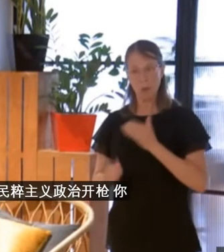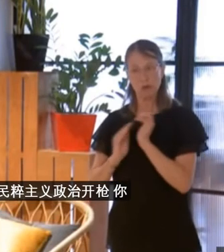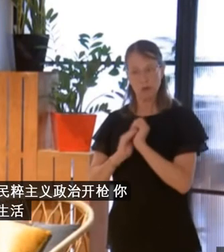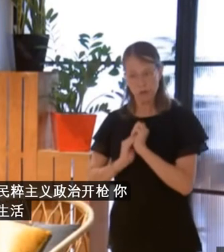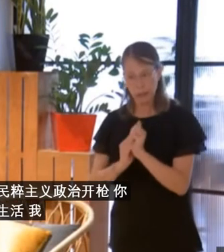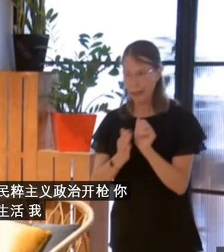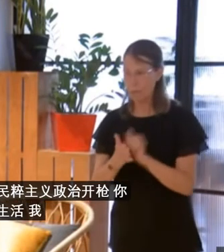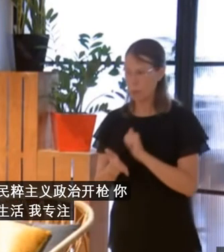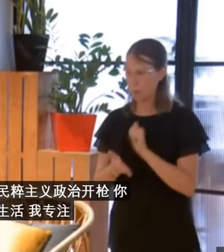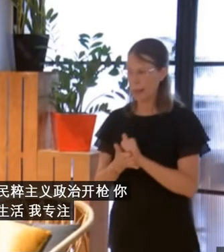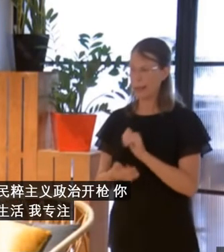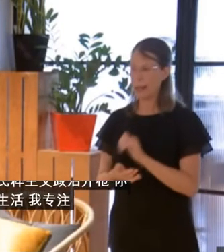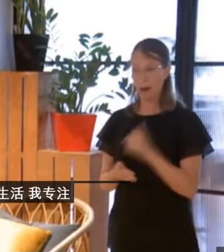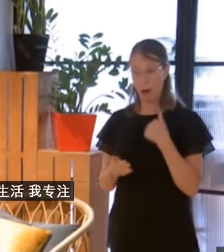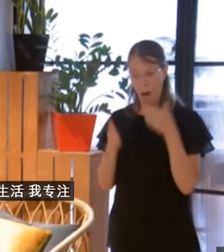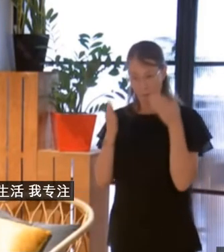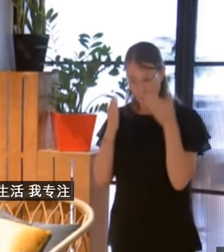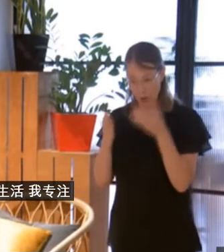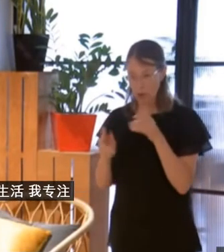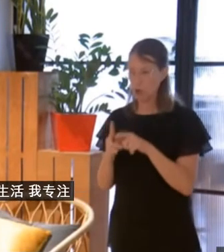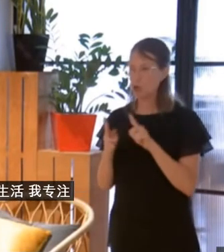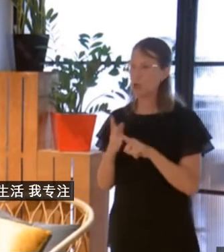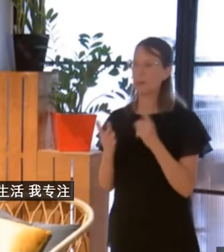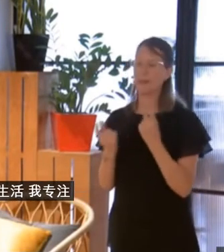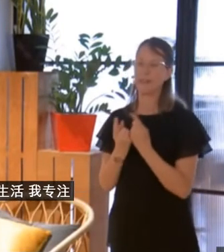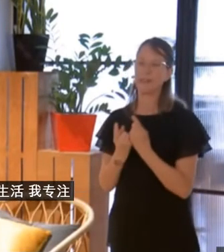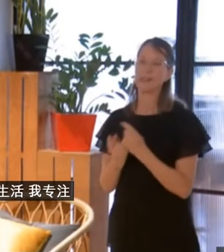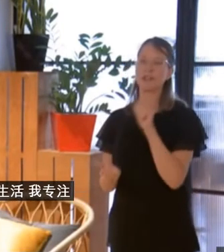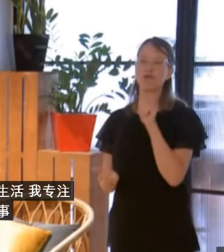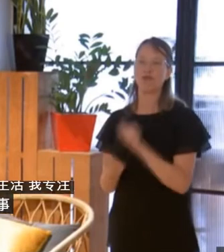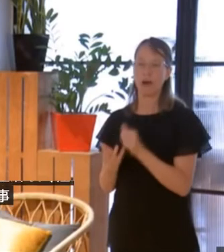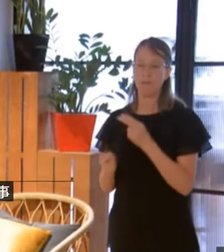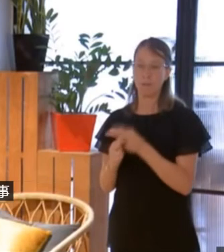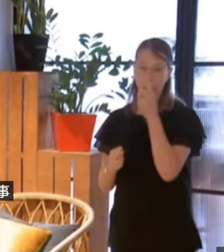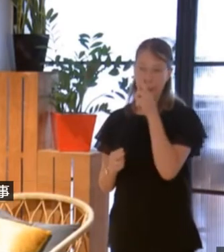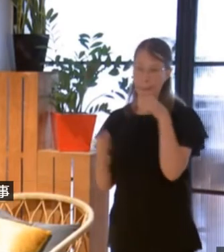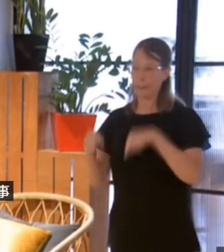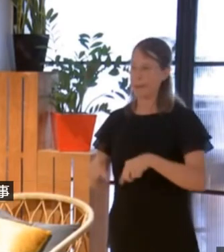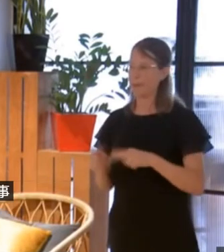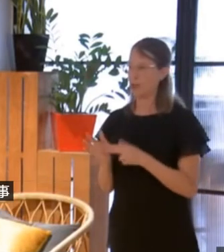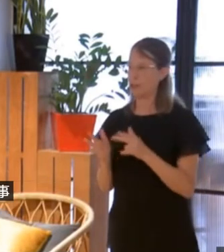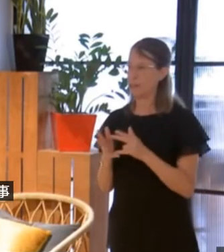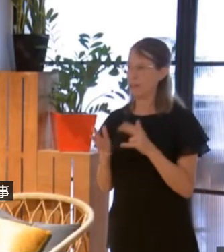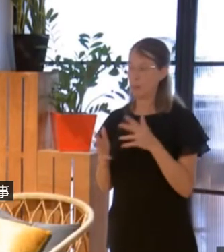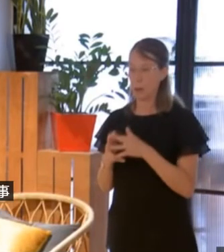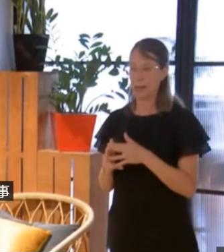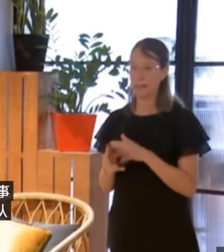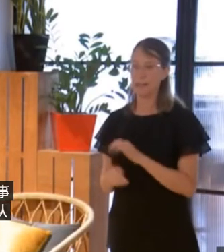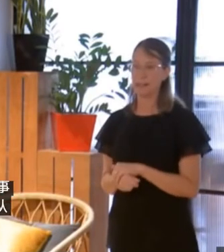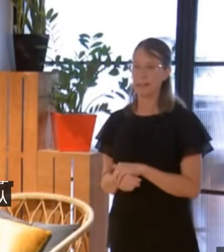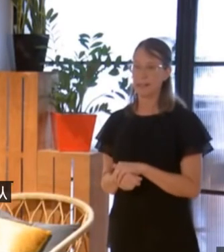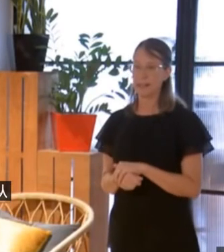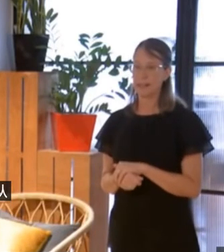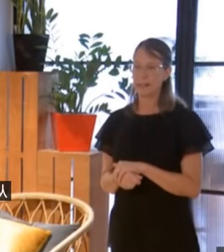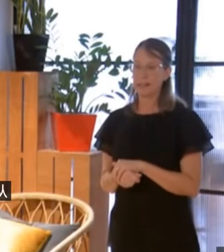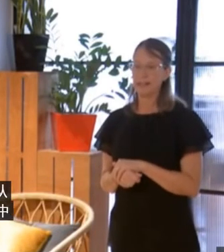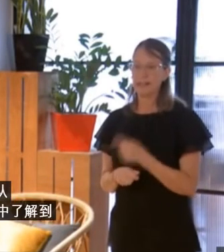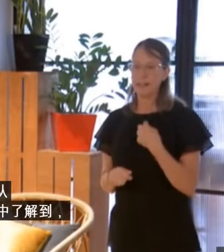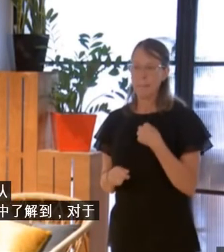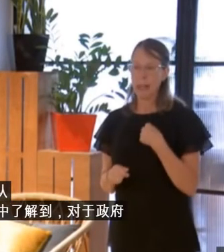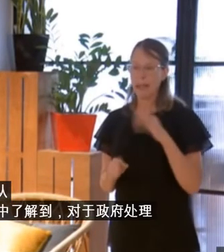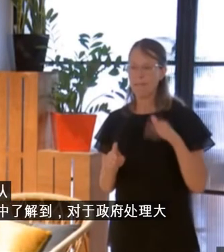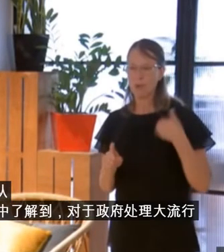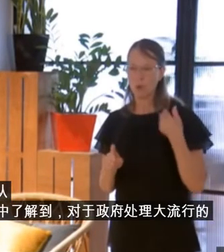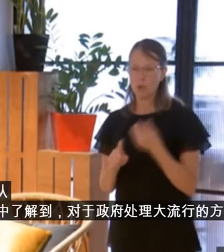every single day I'm focused on doing what is right for the people of our state. And I've learnt through 2 years of